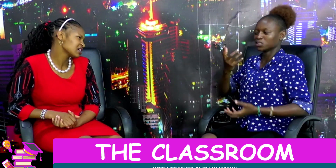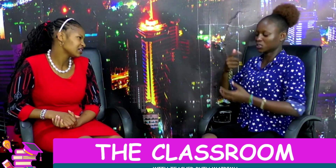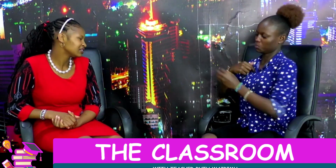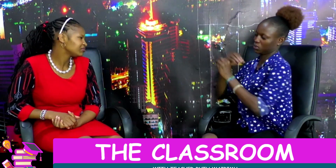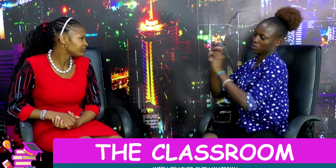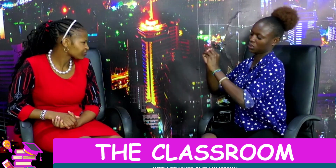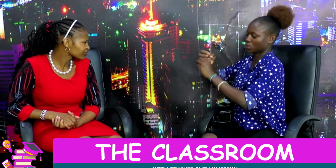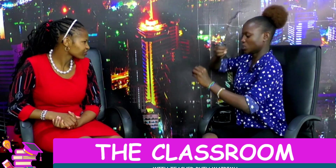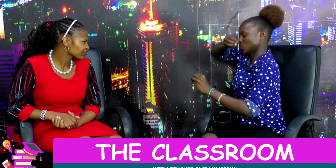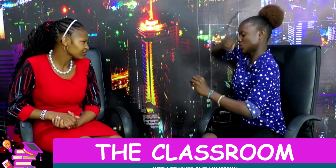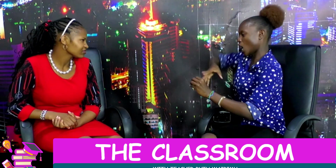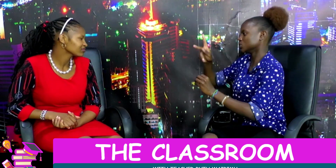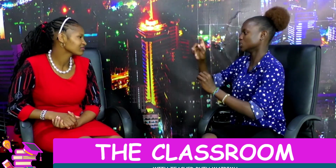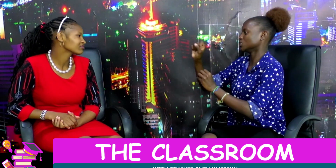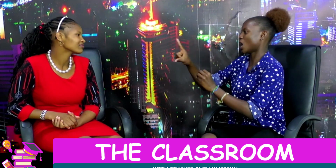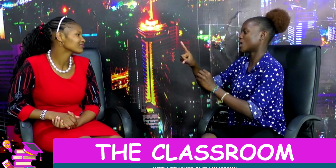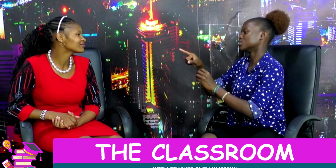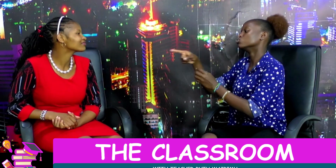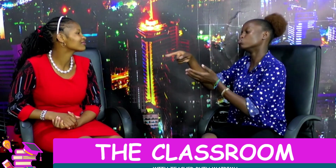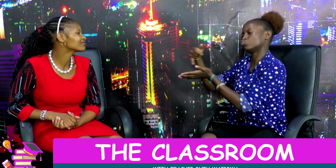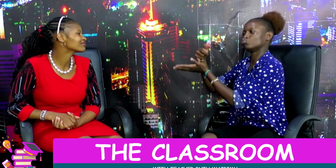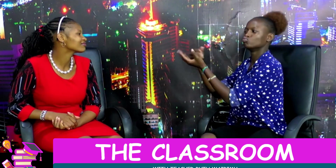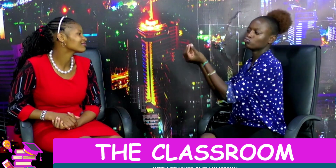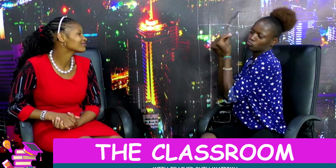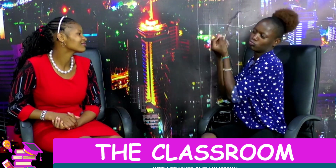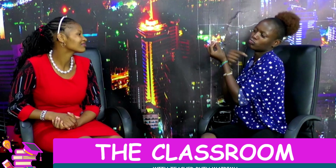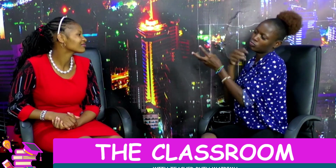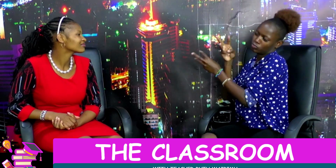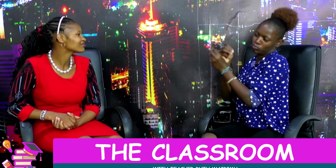to a hearing student who I had to